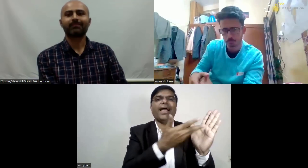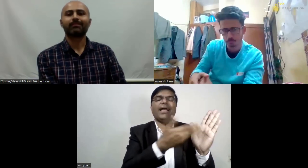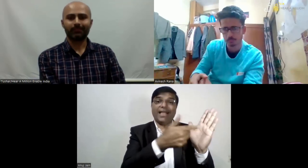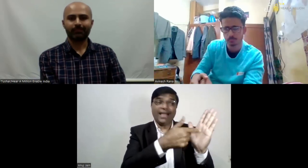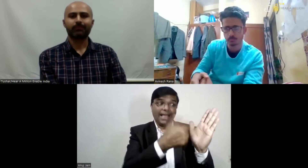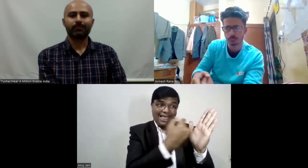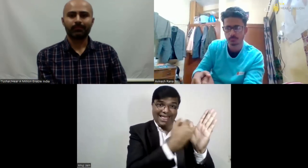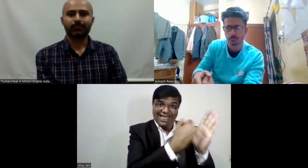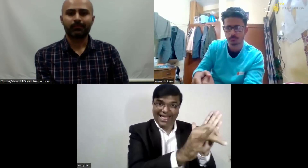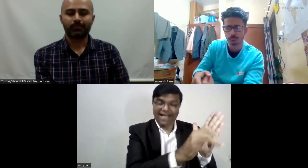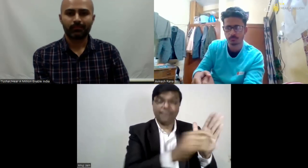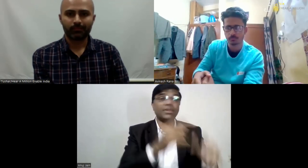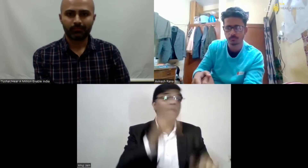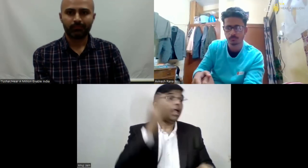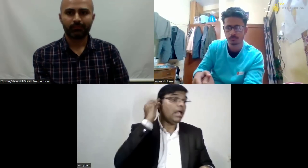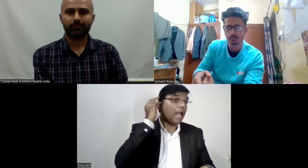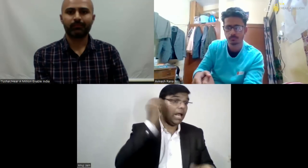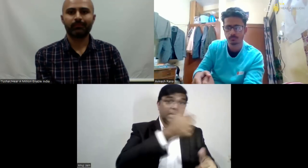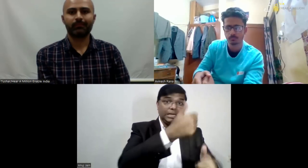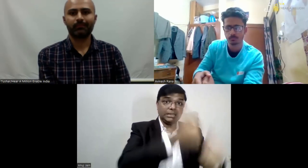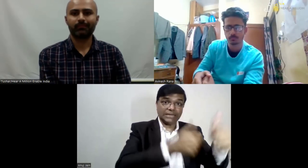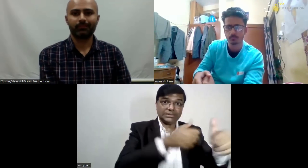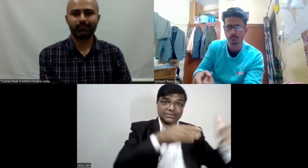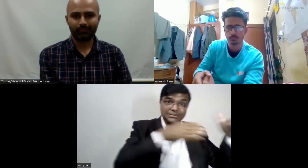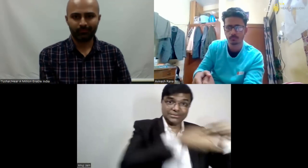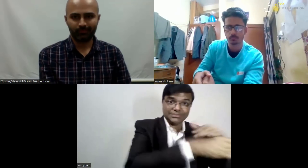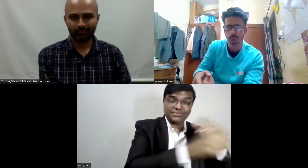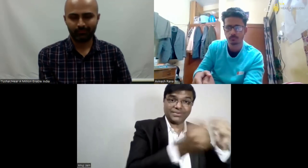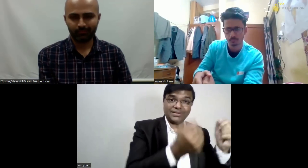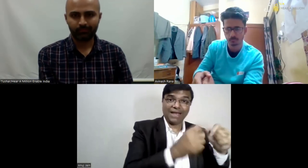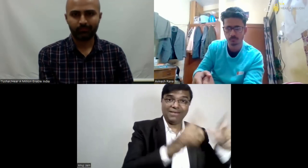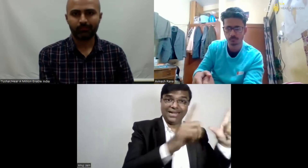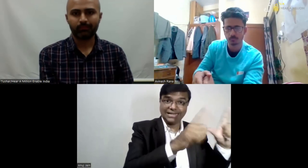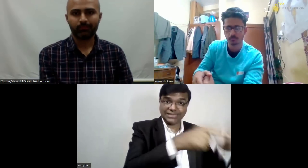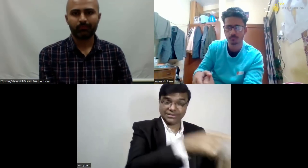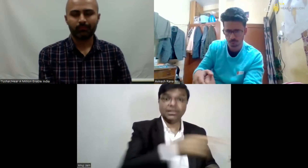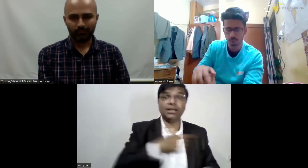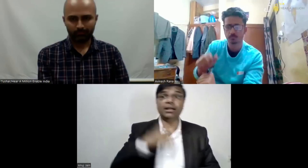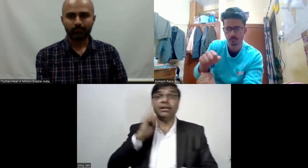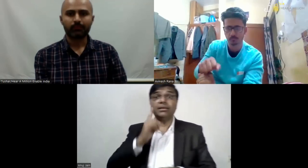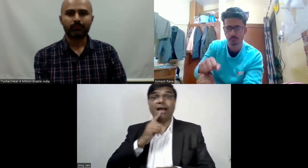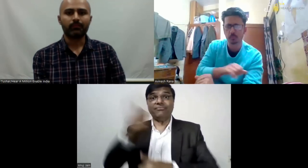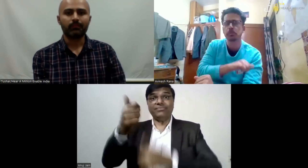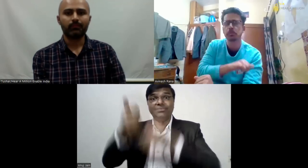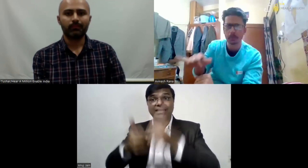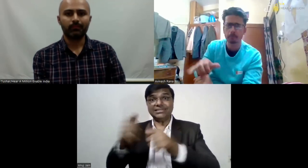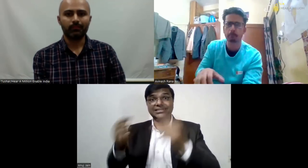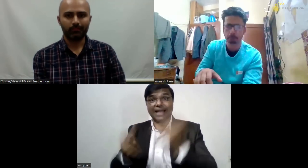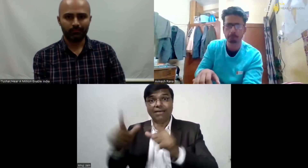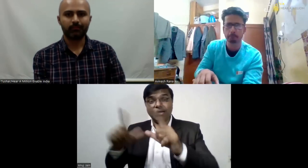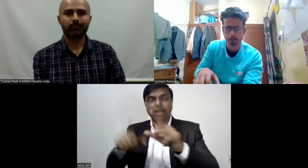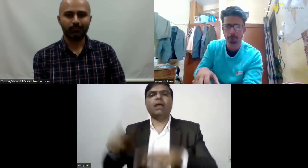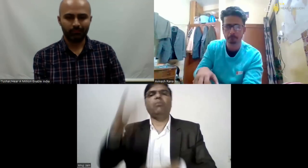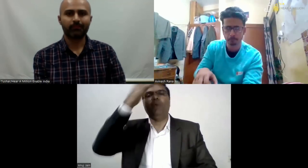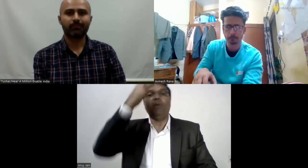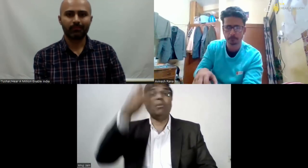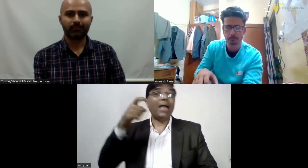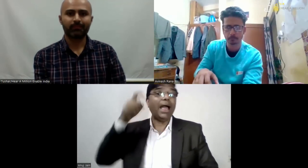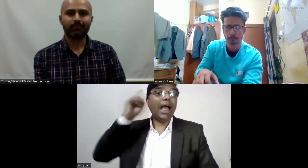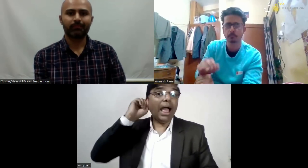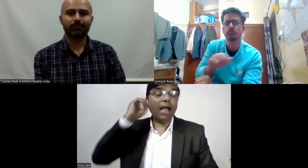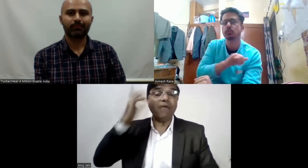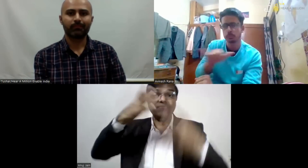you are having a hearing aid, but that doesn't mention, if we will amend it. So in the hearing, if you're getting the test